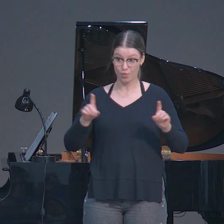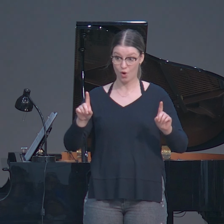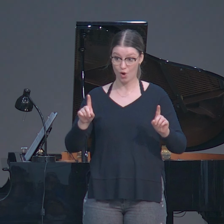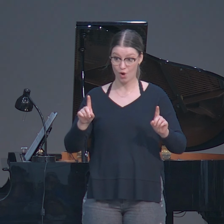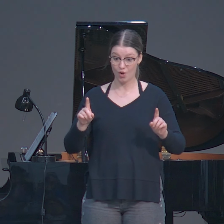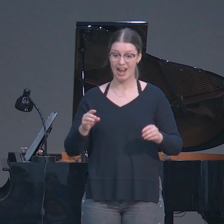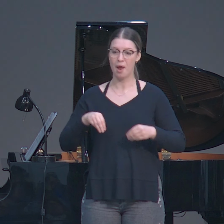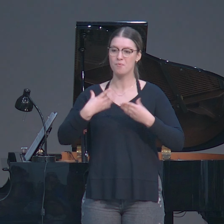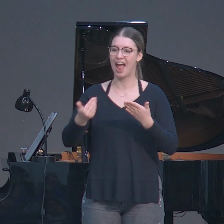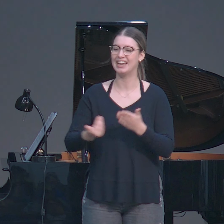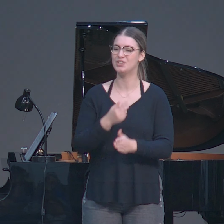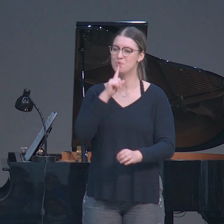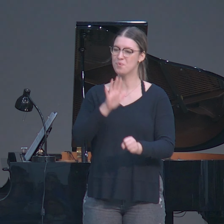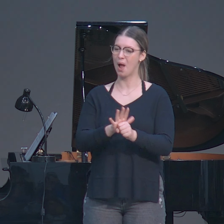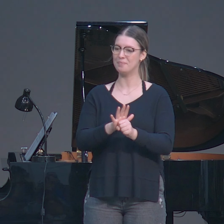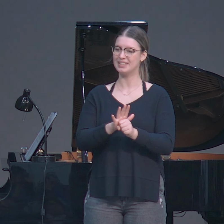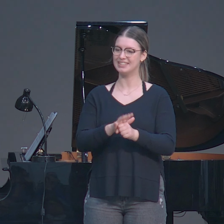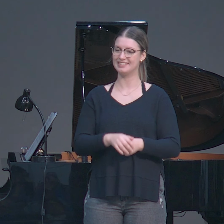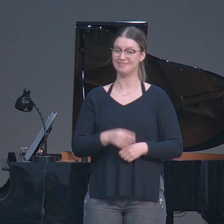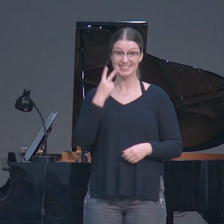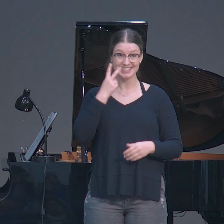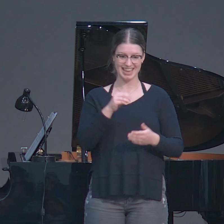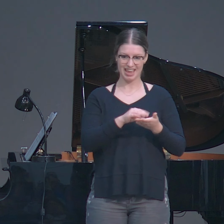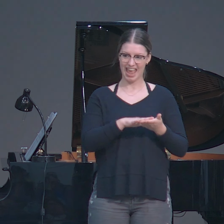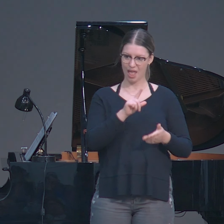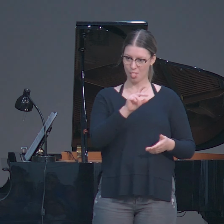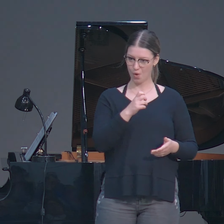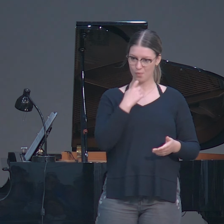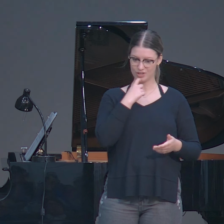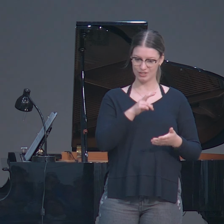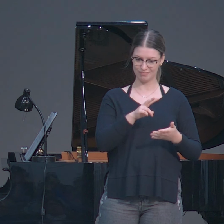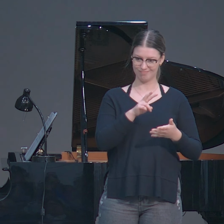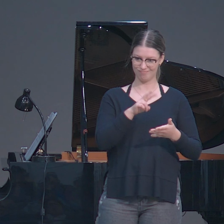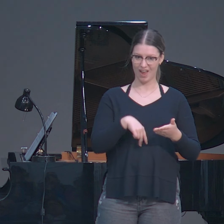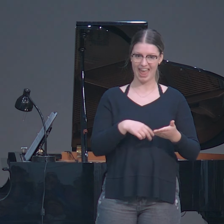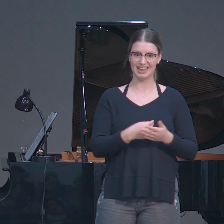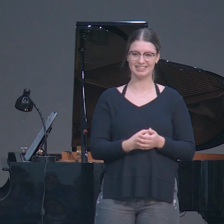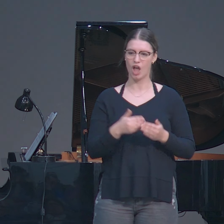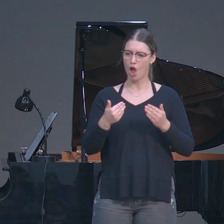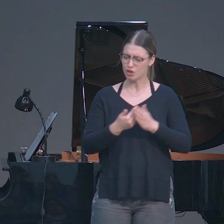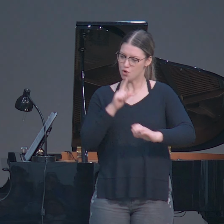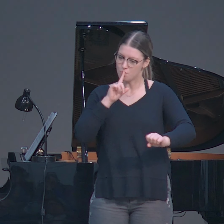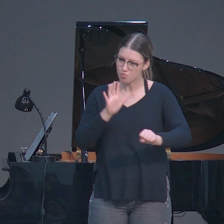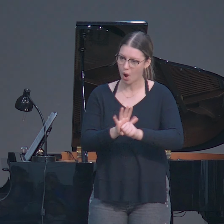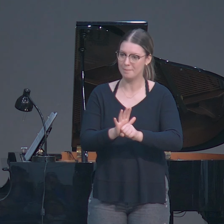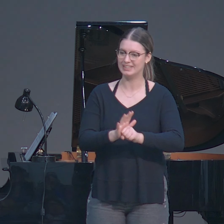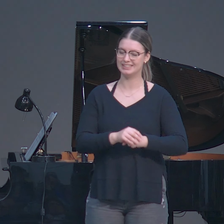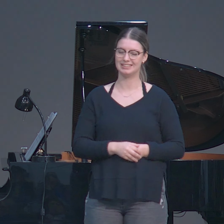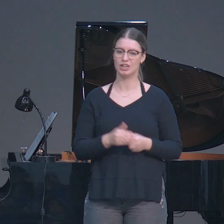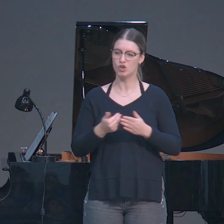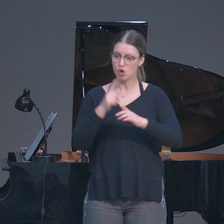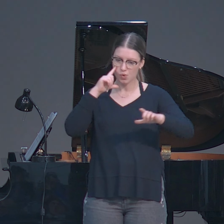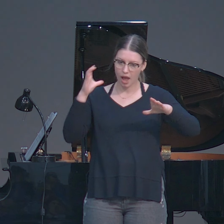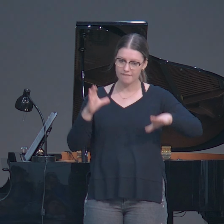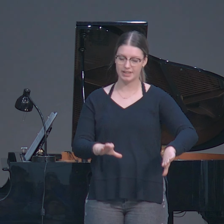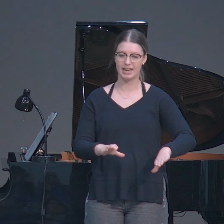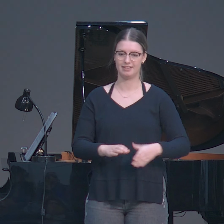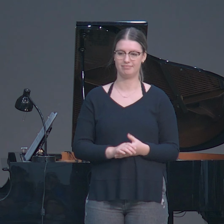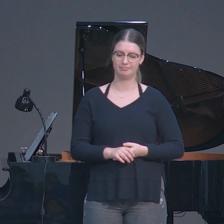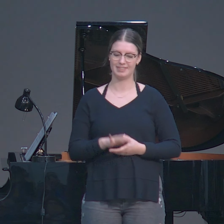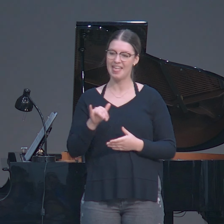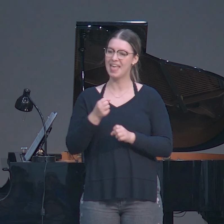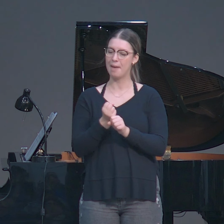in his words in Luke? A new promise, a new covenant. And that makes his next